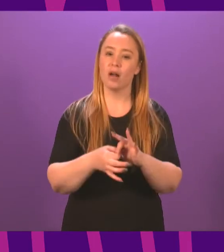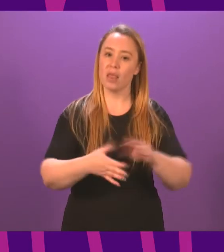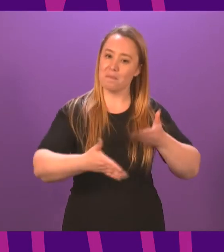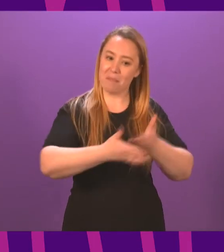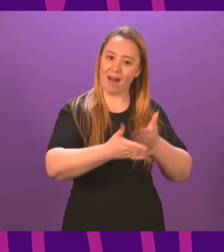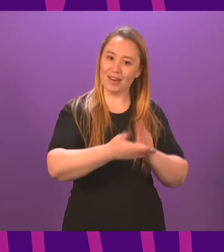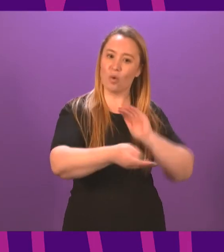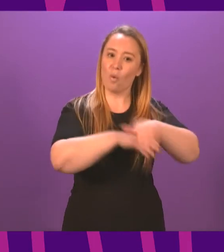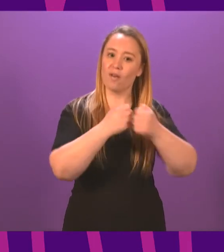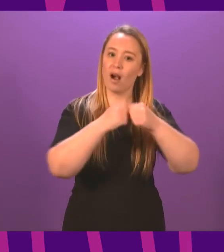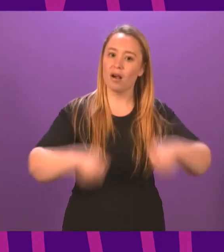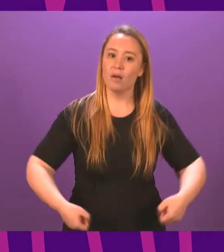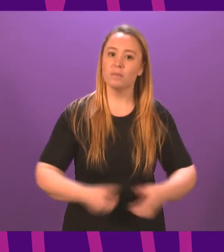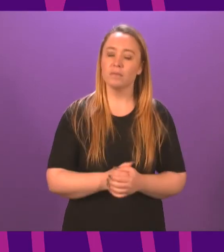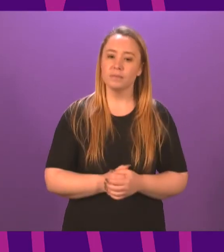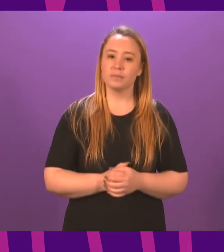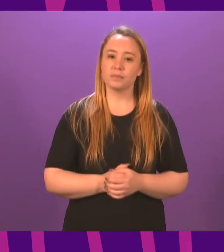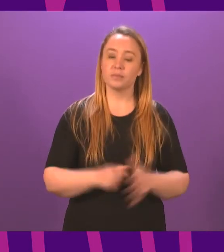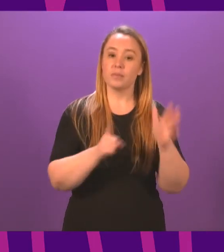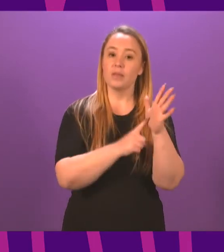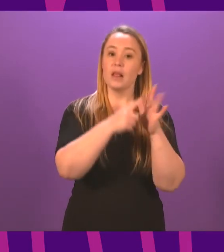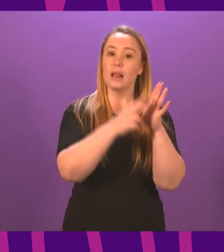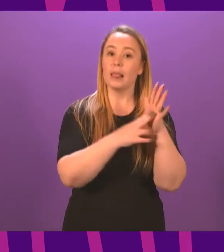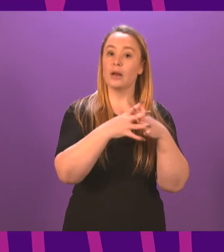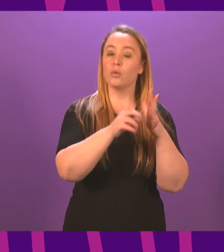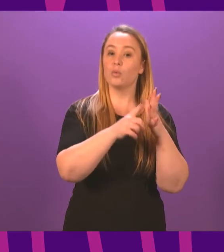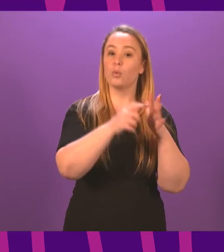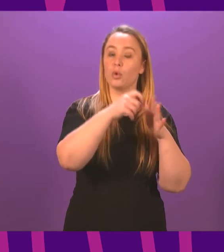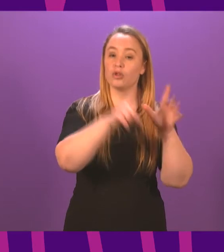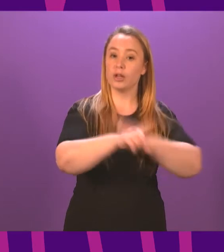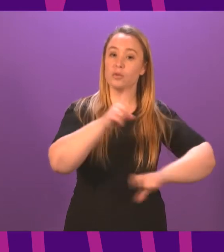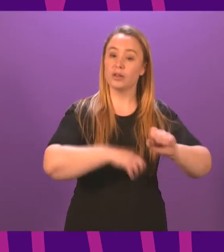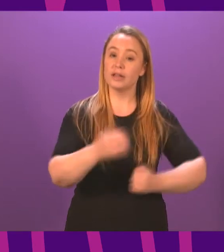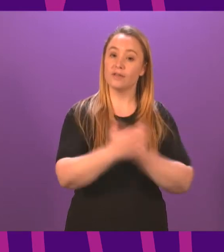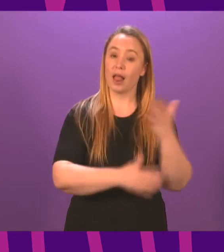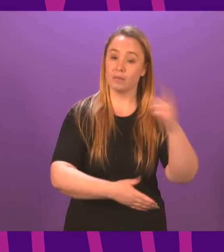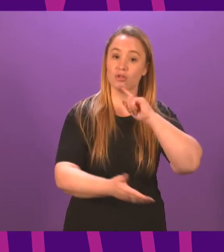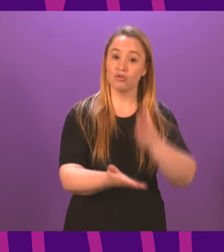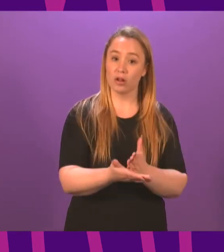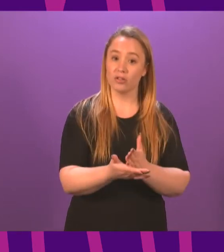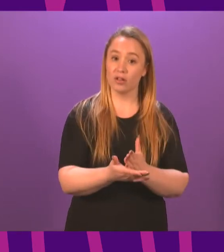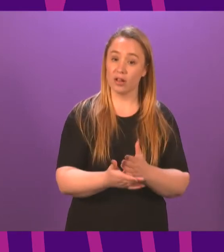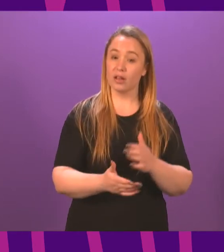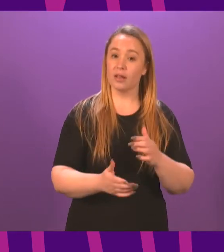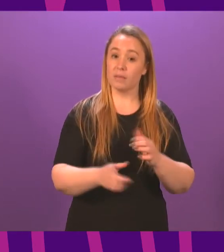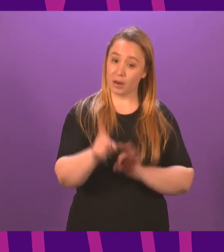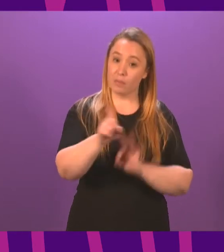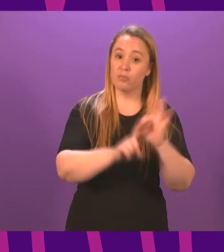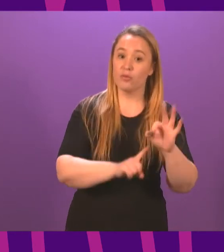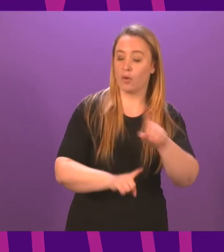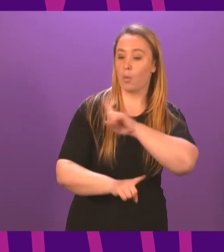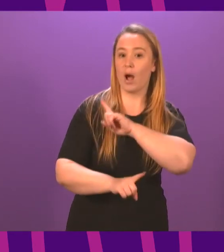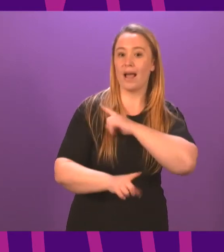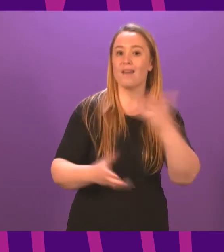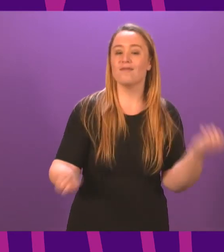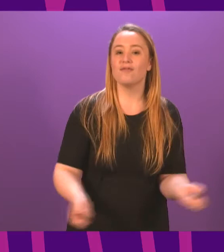remain inclusive. Linwood Community Development Trust scaled up their Roots of Linwood operation, going from providing fresh fruit and